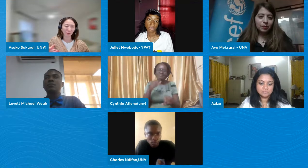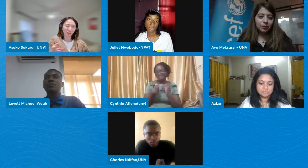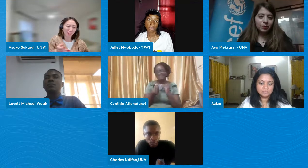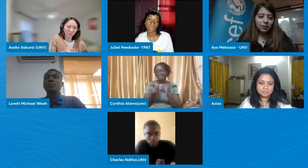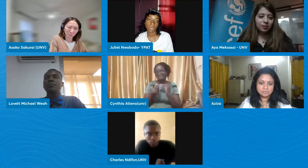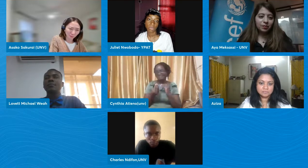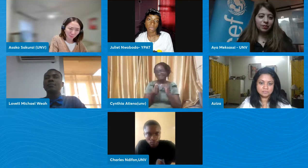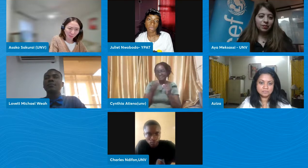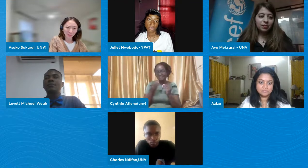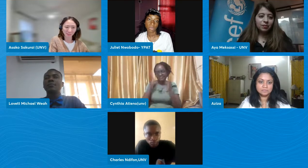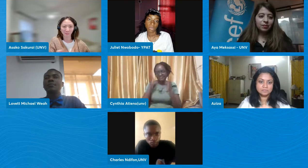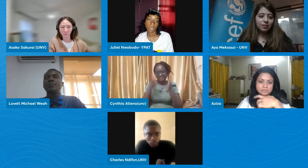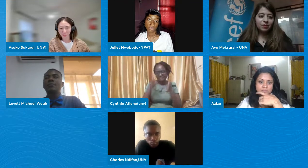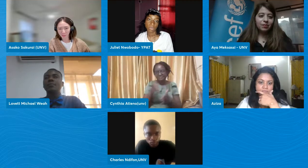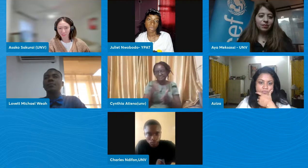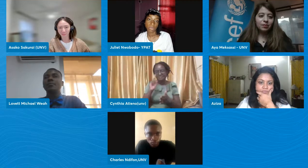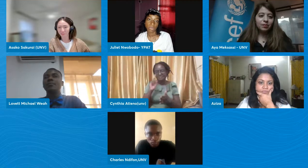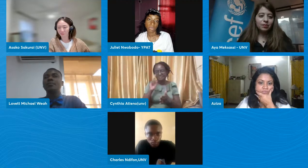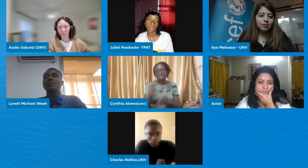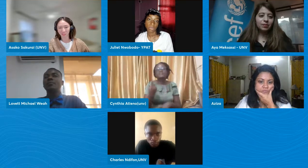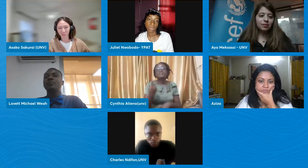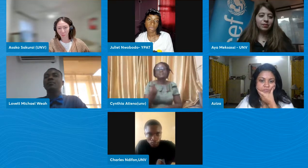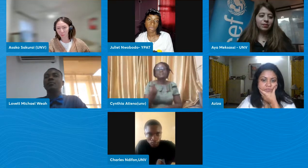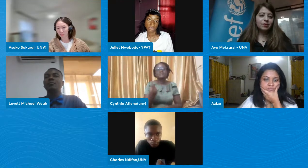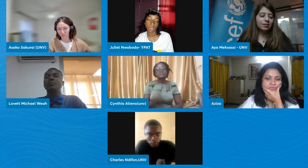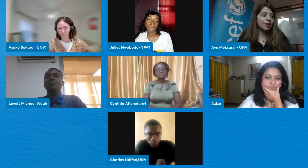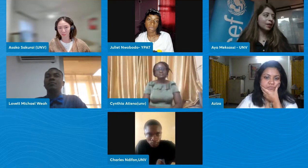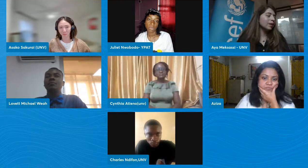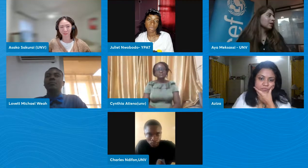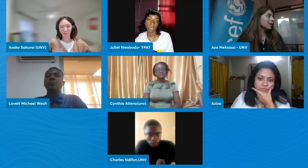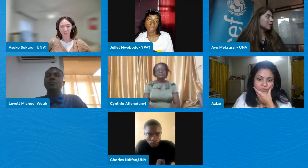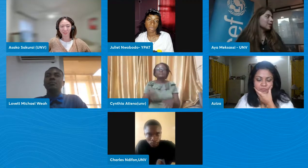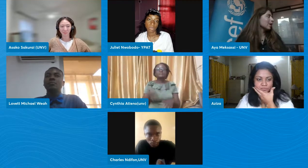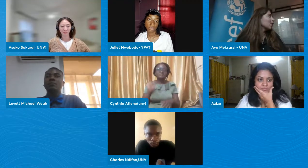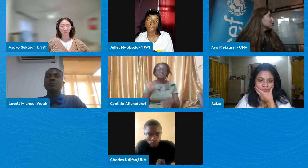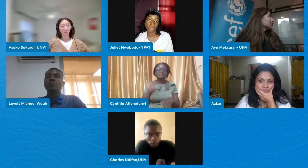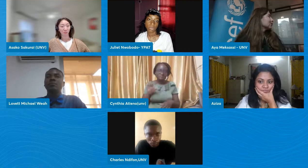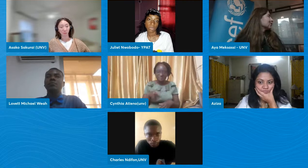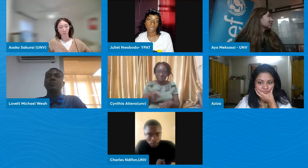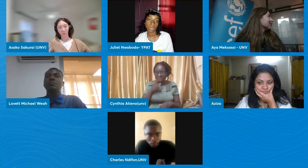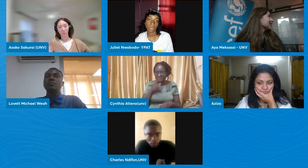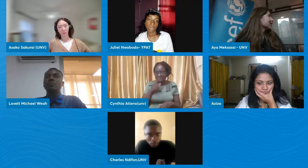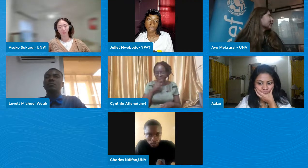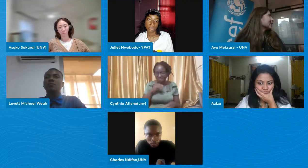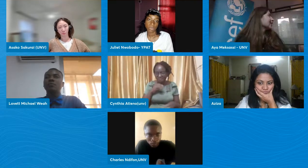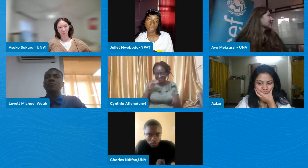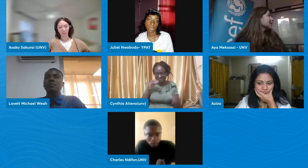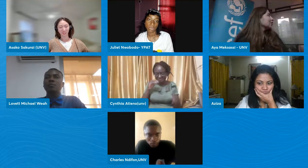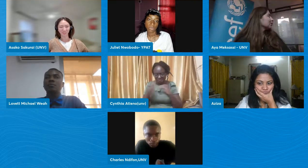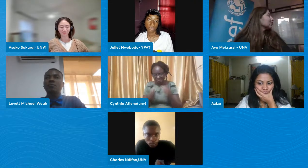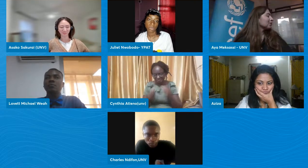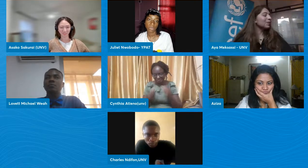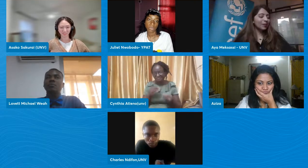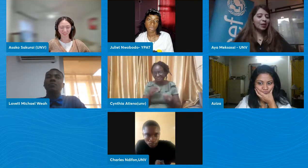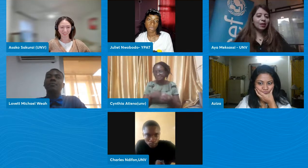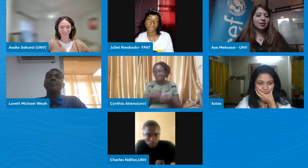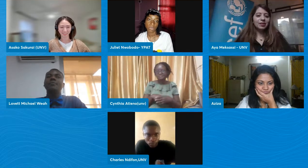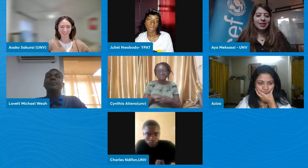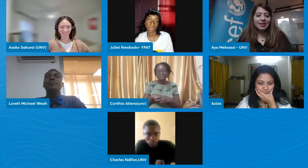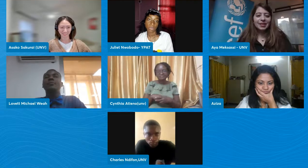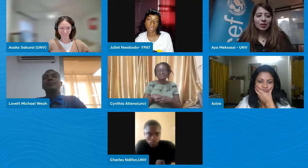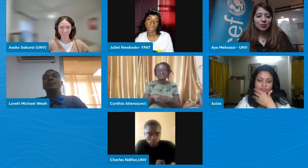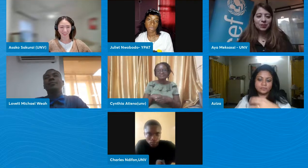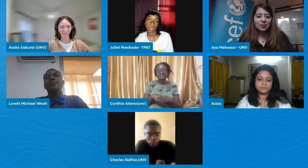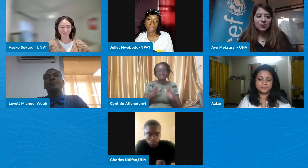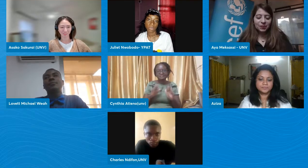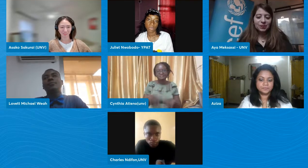you know, we are women and men and disabled and etc. But we should look at the person first. And